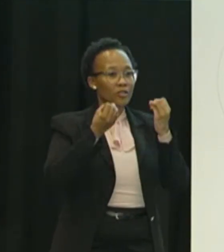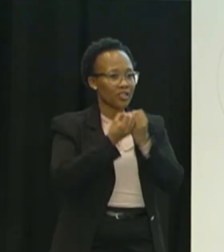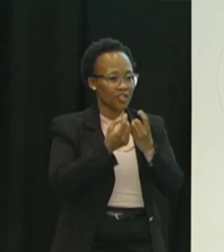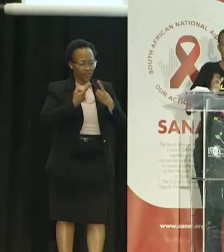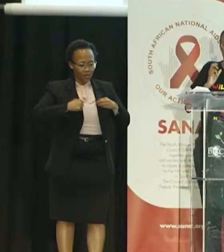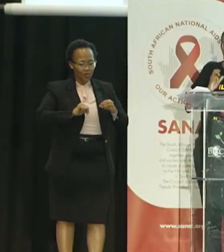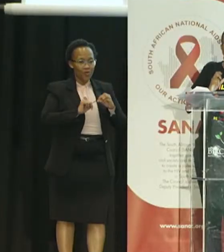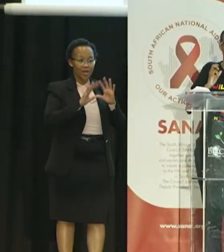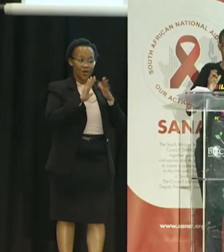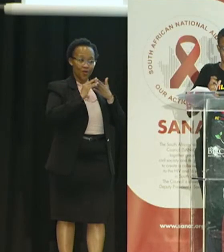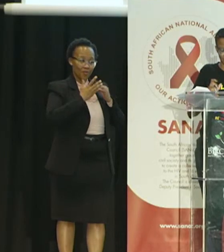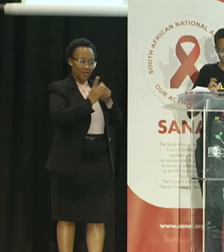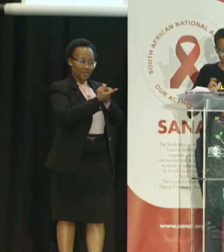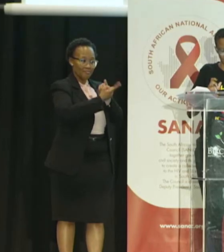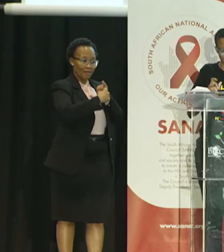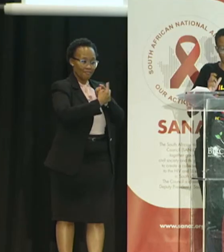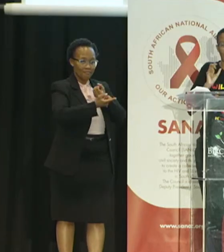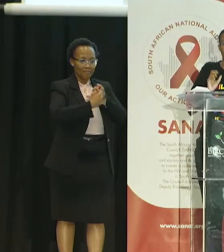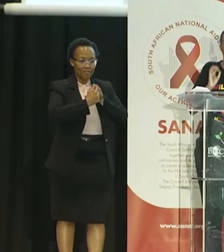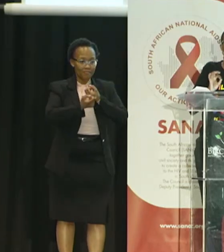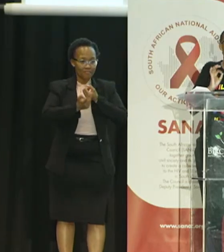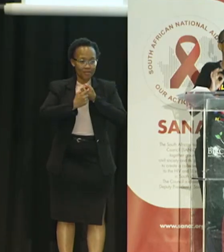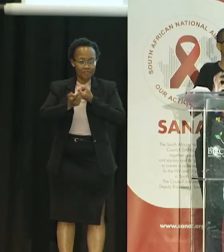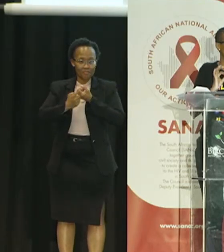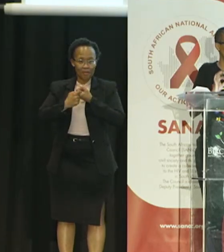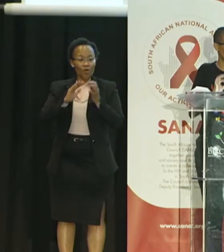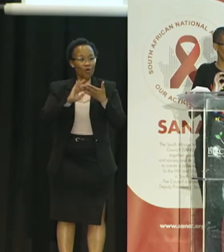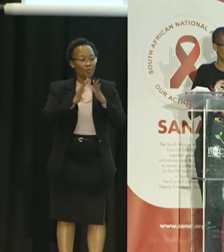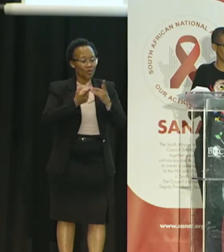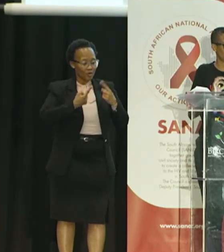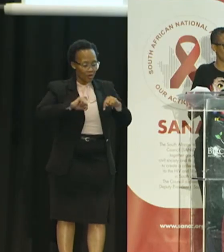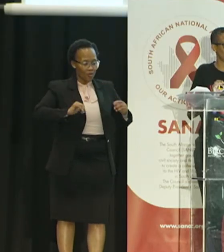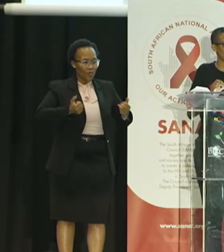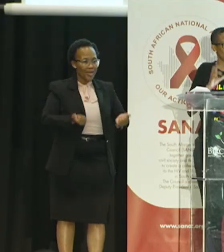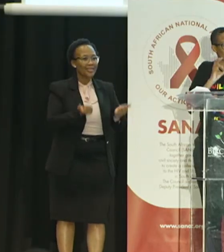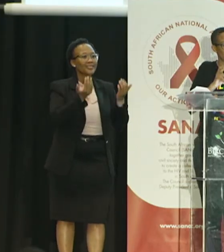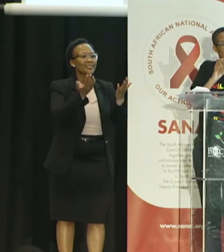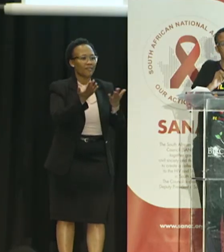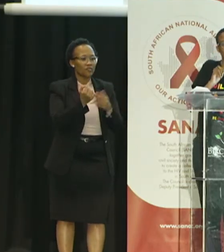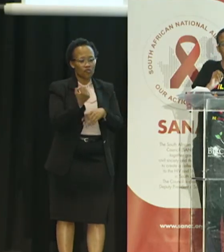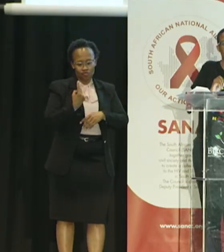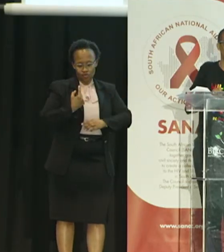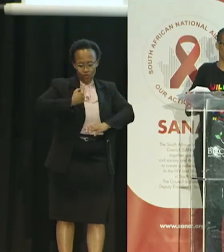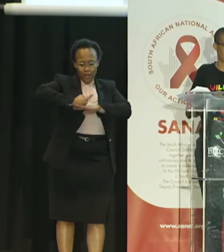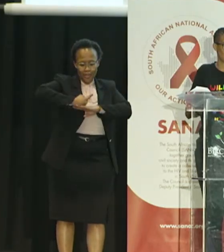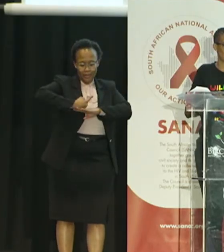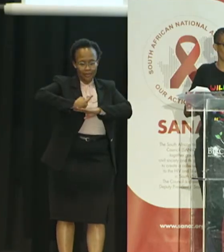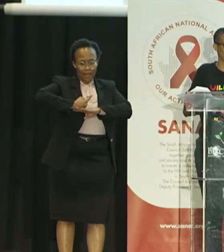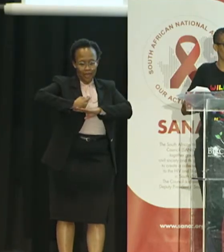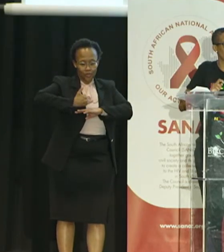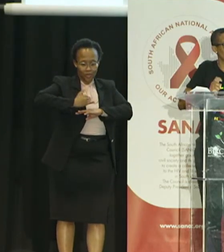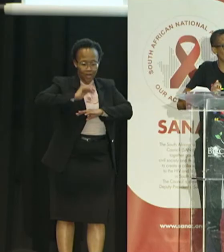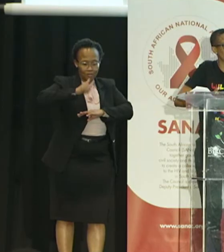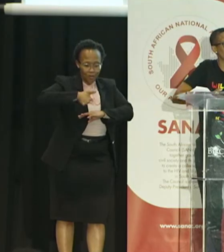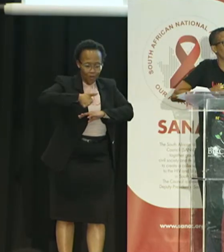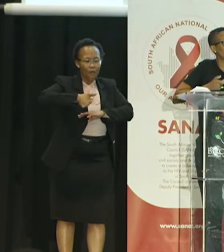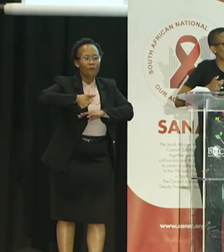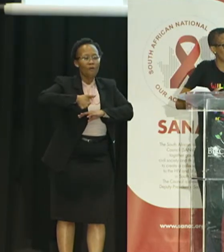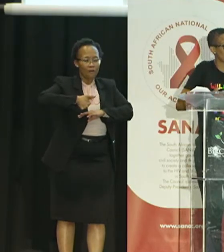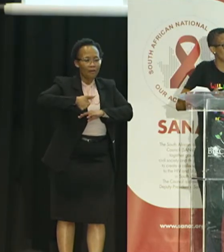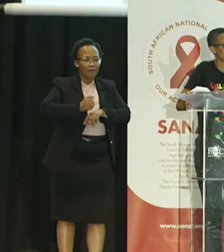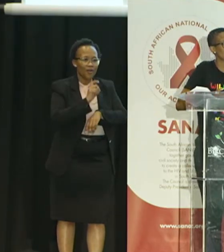and the communities that we are servicing, can we use this next 2 days, especially as we go into our commissions, to make sure